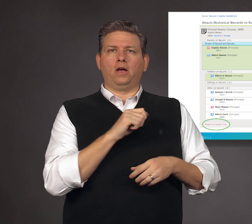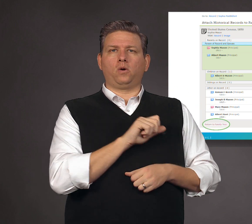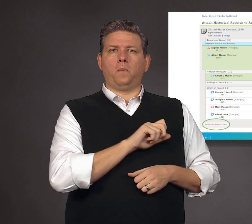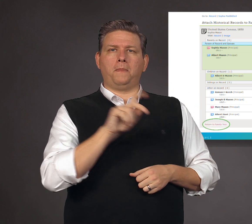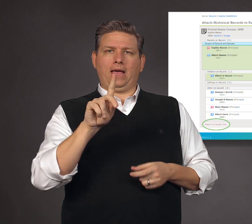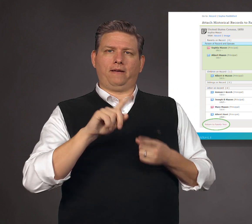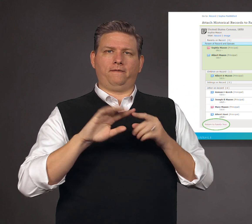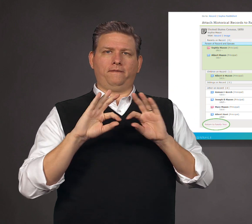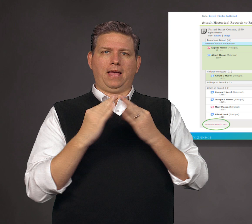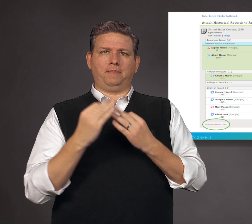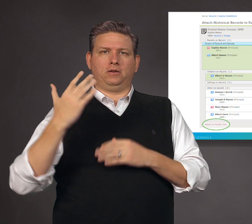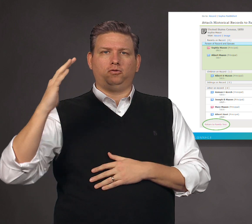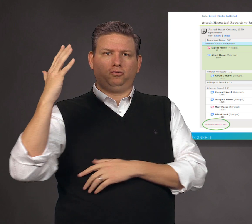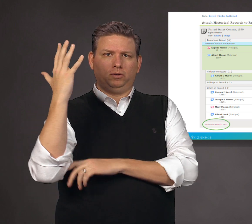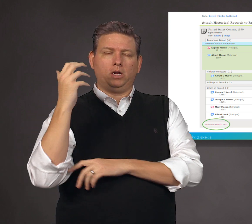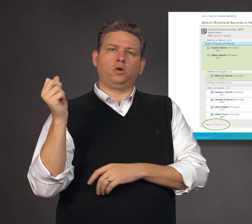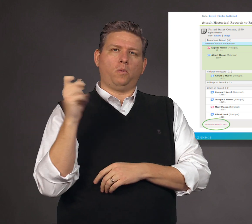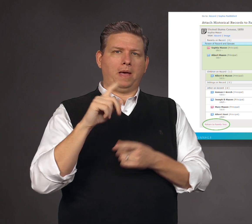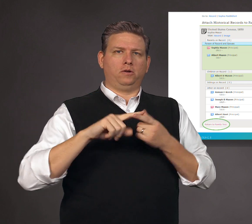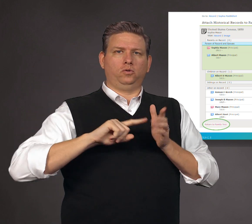to Sophia's profile.